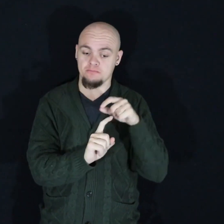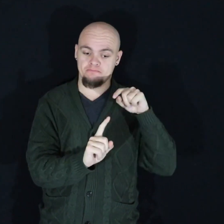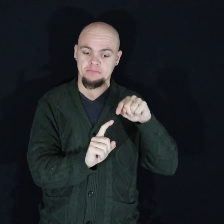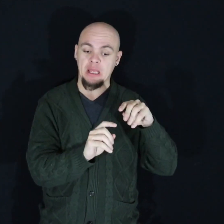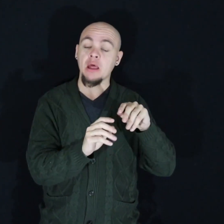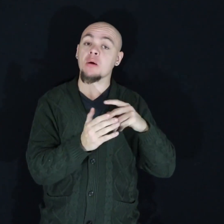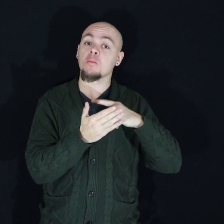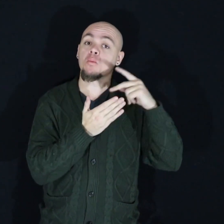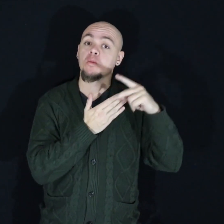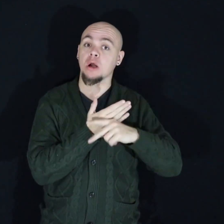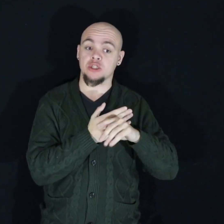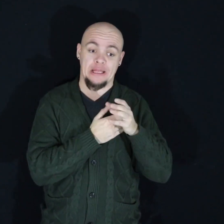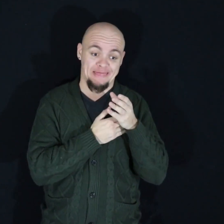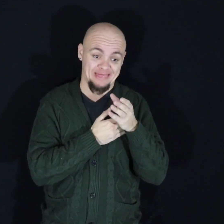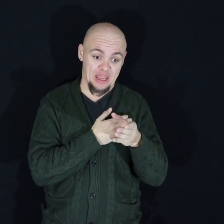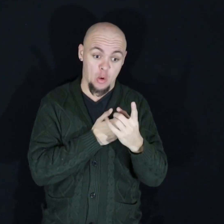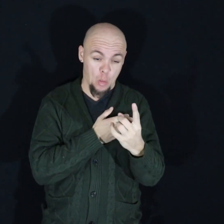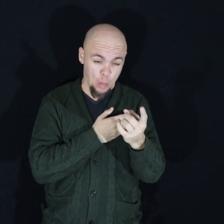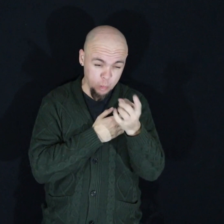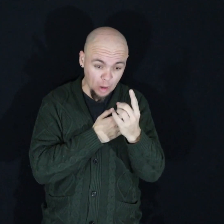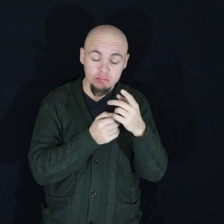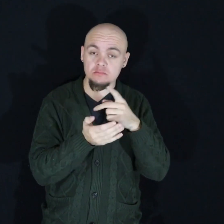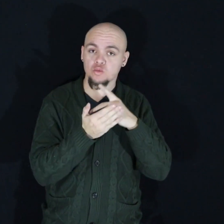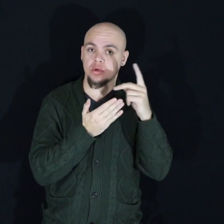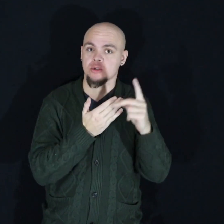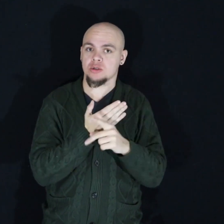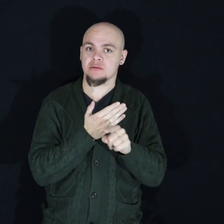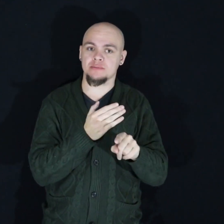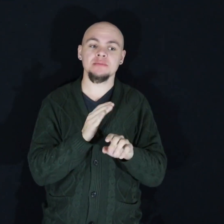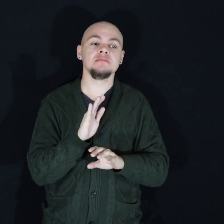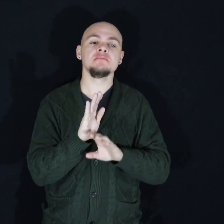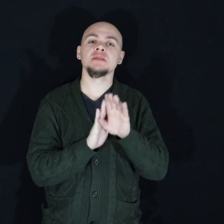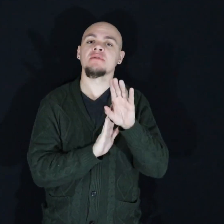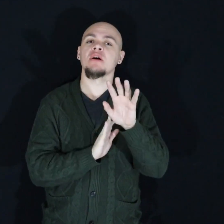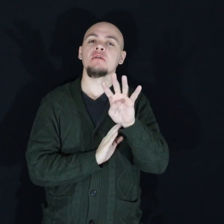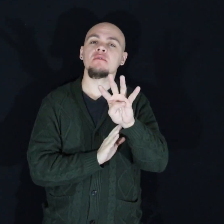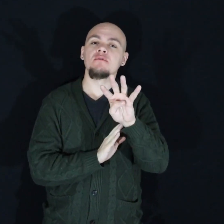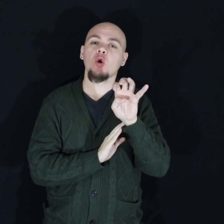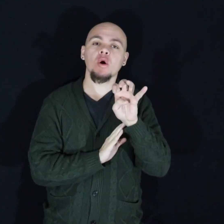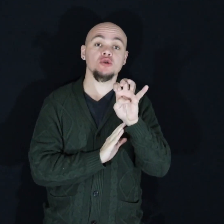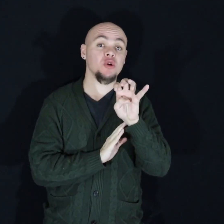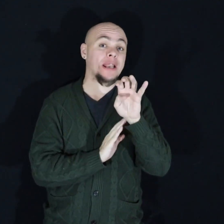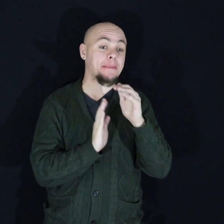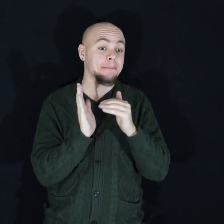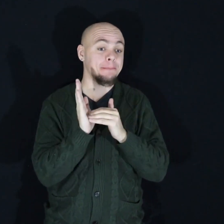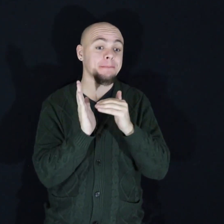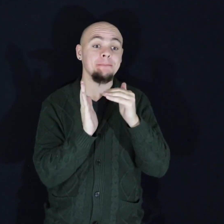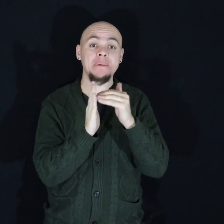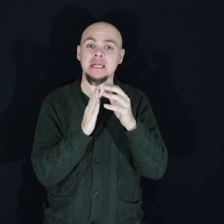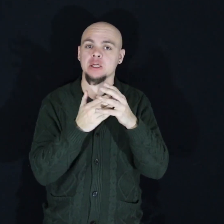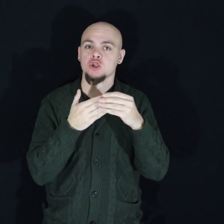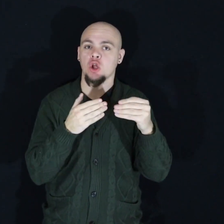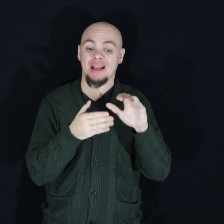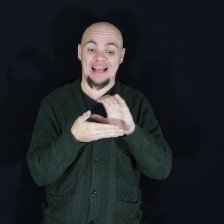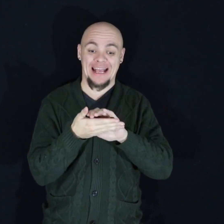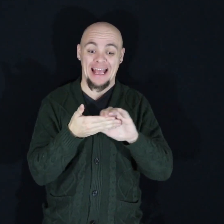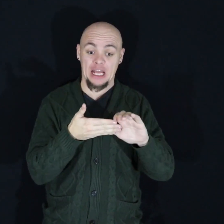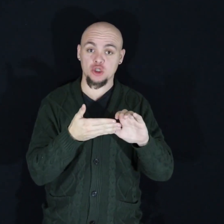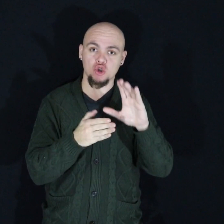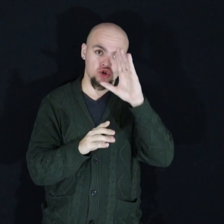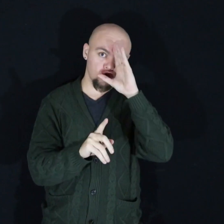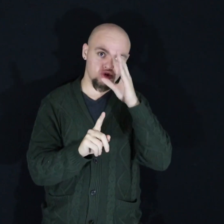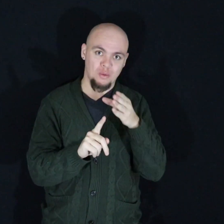that project alone, that just one single project, will generate $400 million in cash that will be